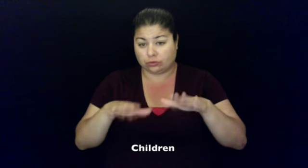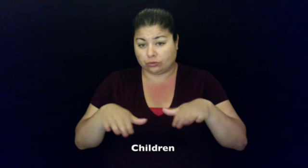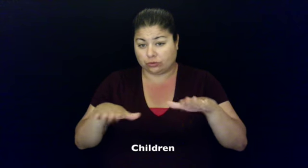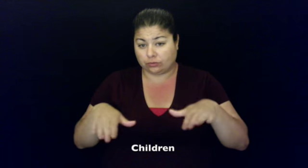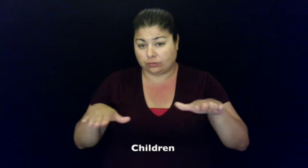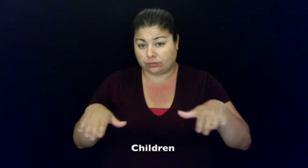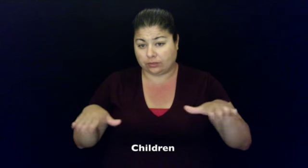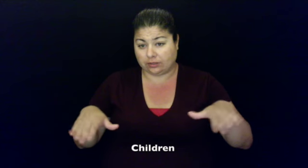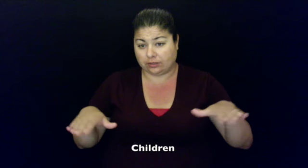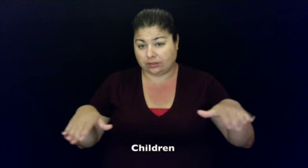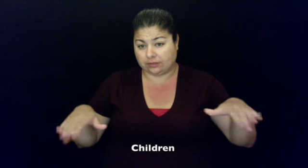Children.